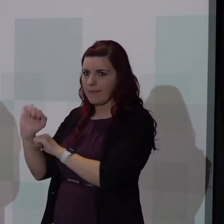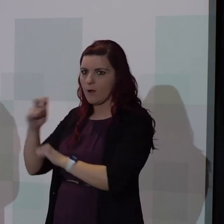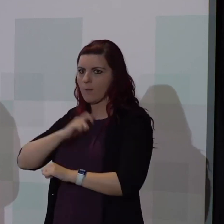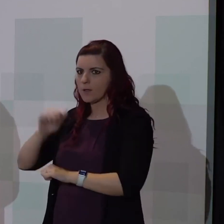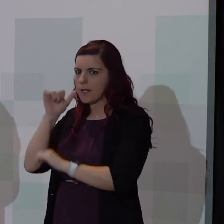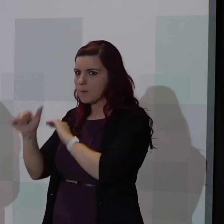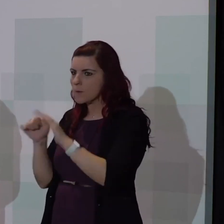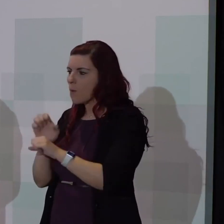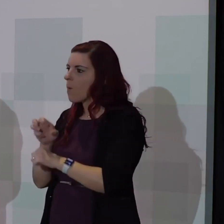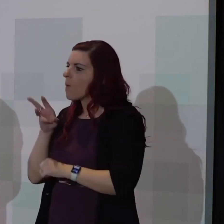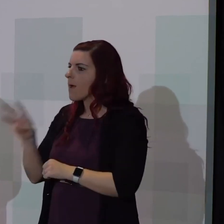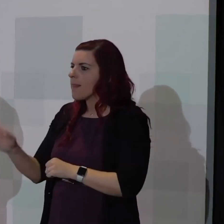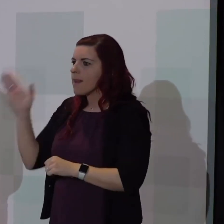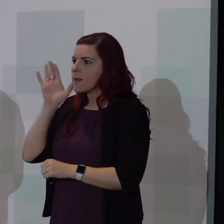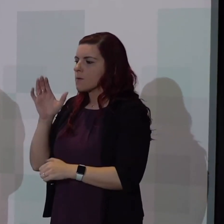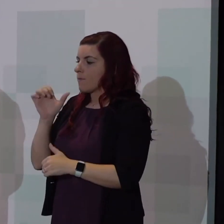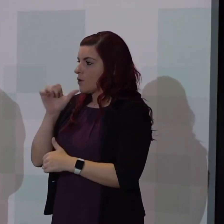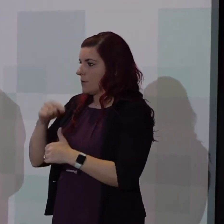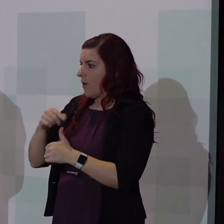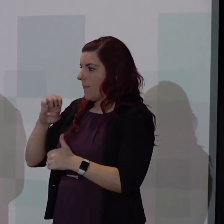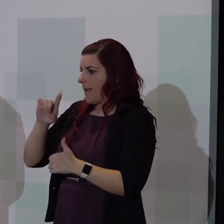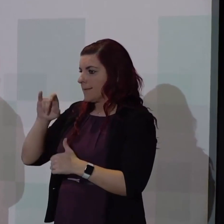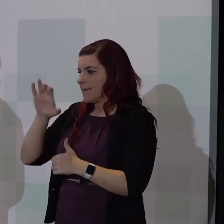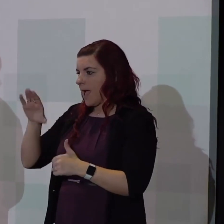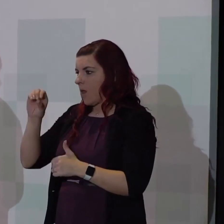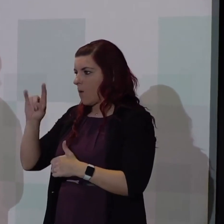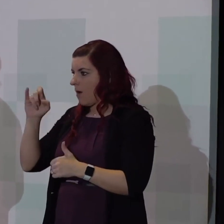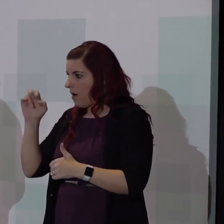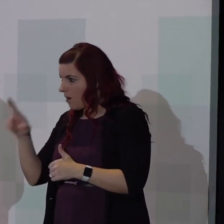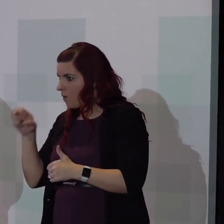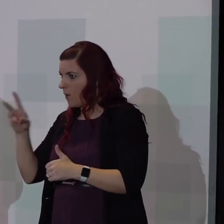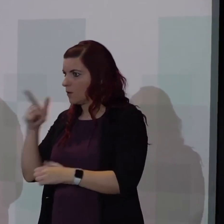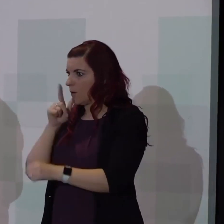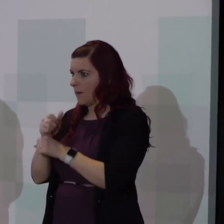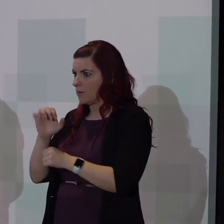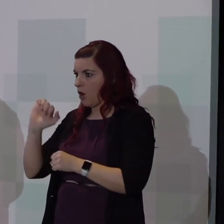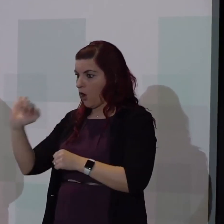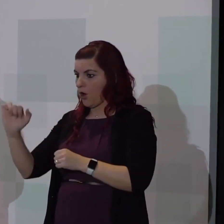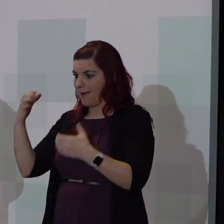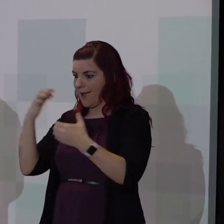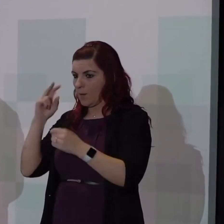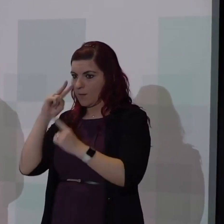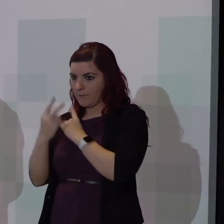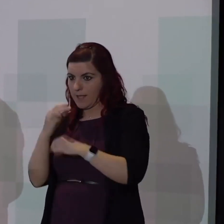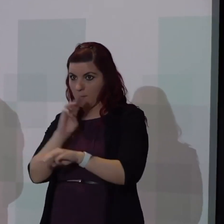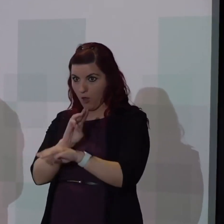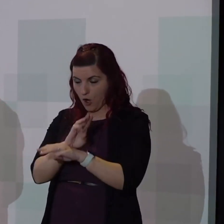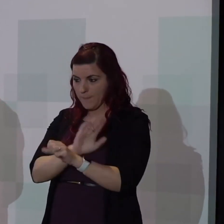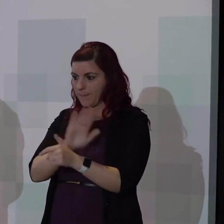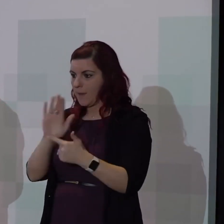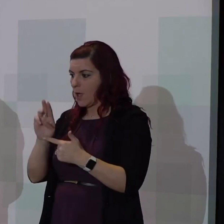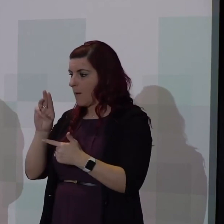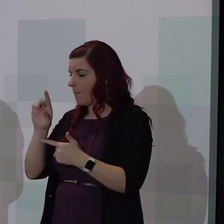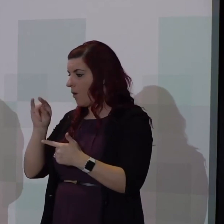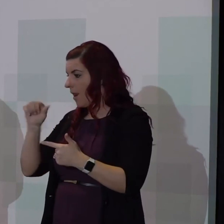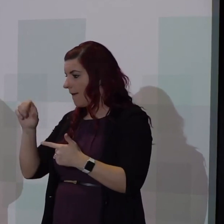And we're going to hear, first of all, from Adele O'Connor, who's going to give us her perspective as a mother. Then we'll hear from Paula Fagan,